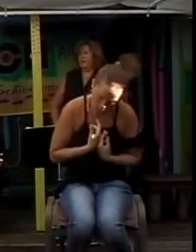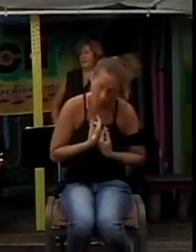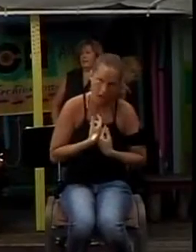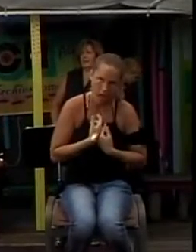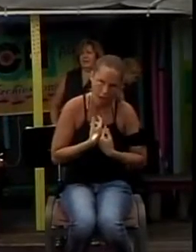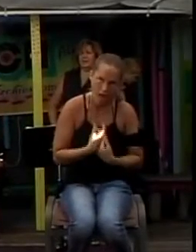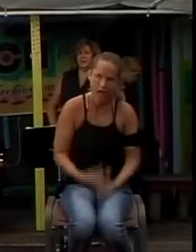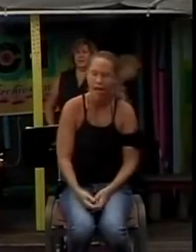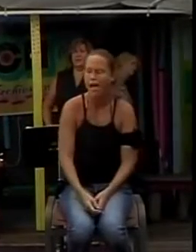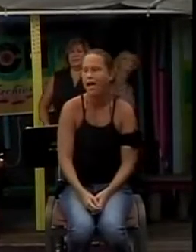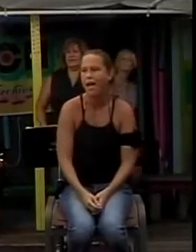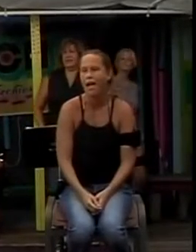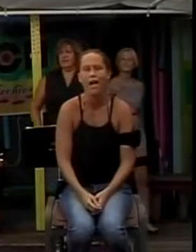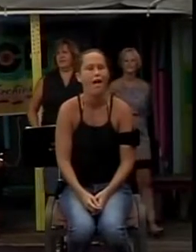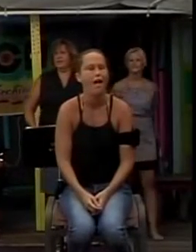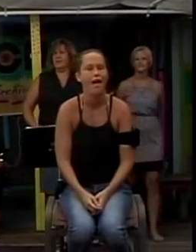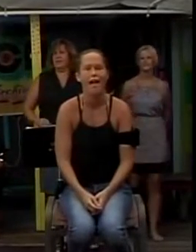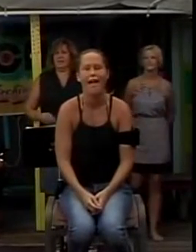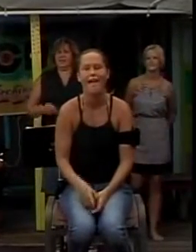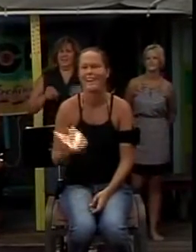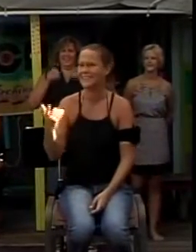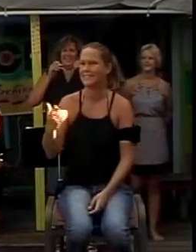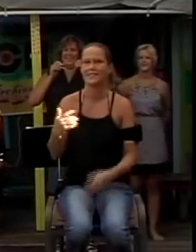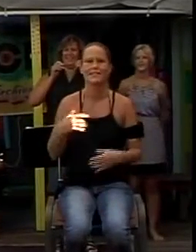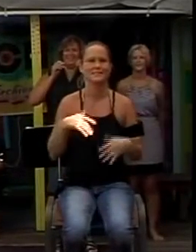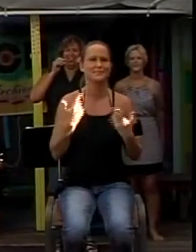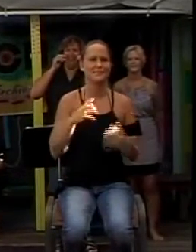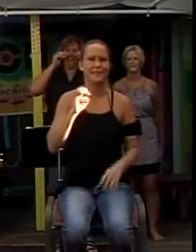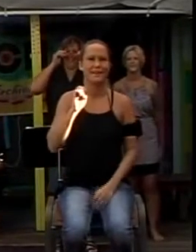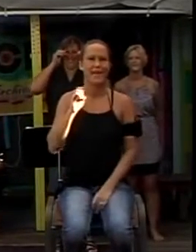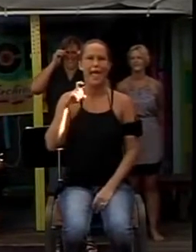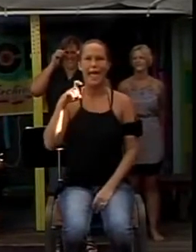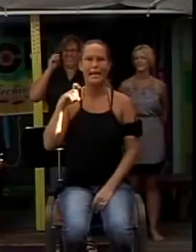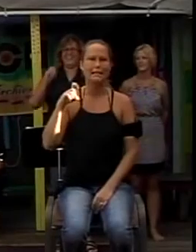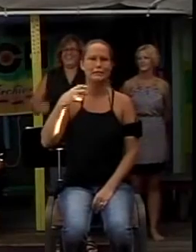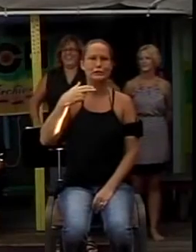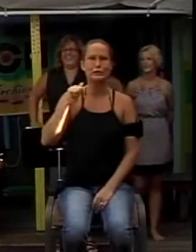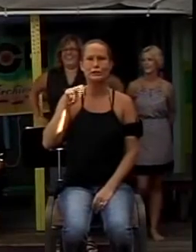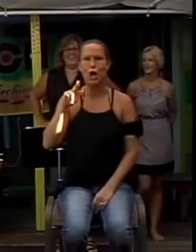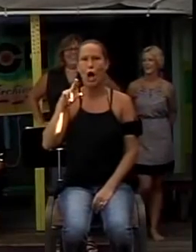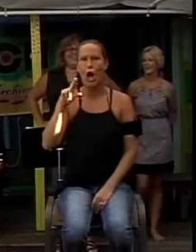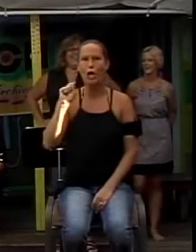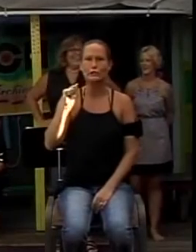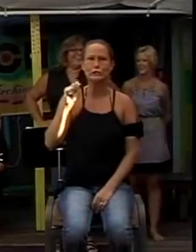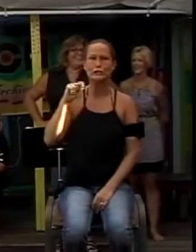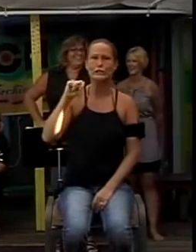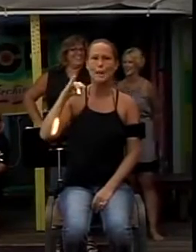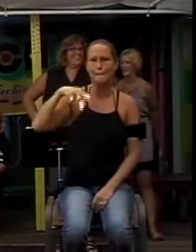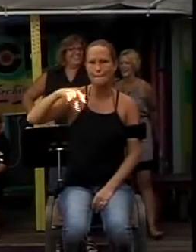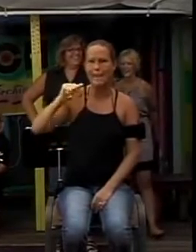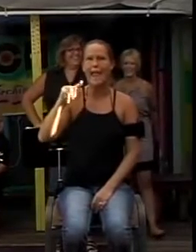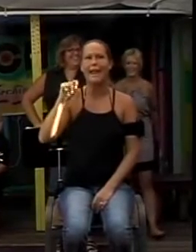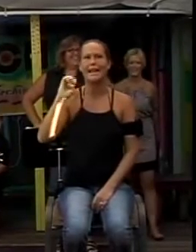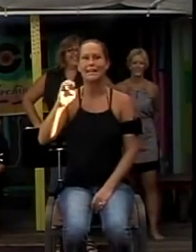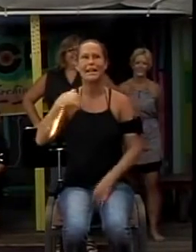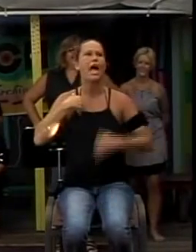What's that? Oh, it's tired and constipated. All right, so it's accurate.